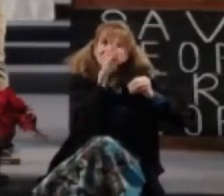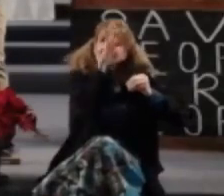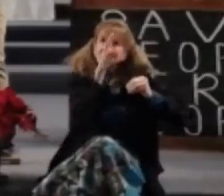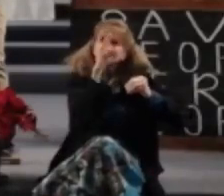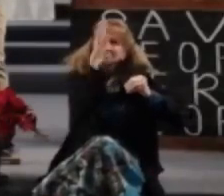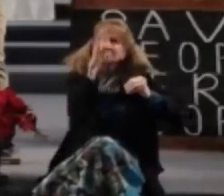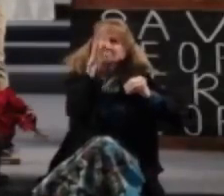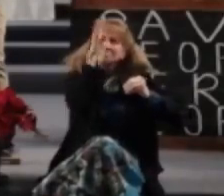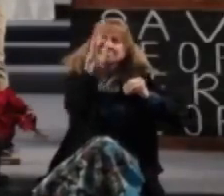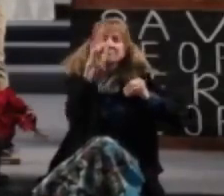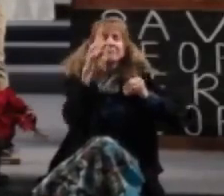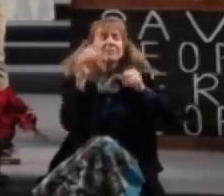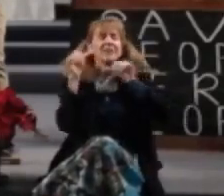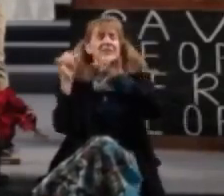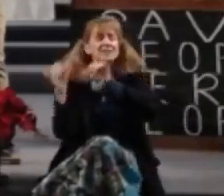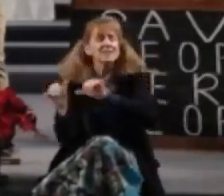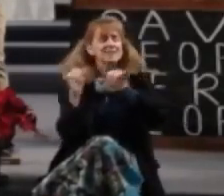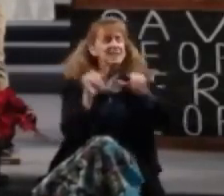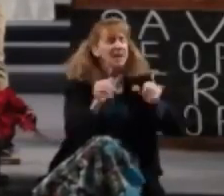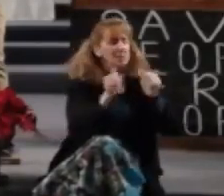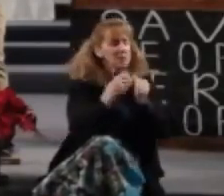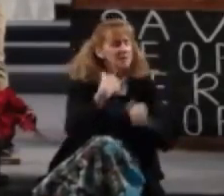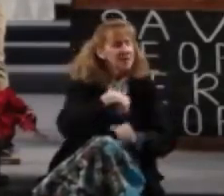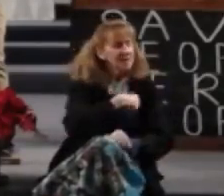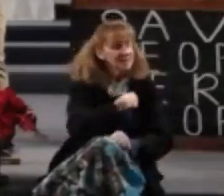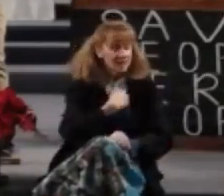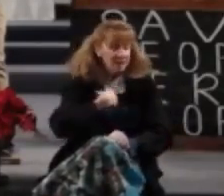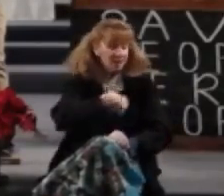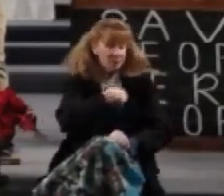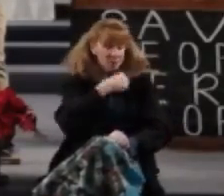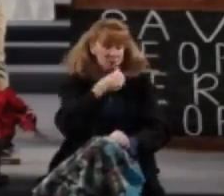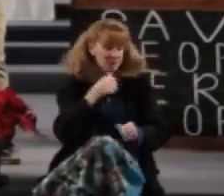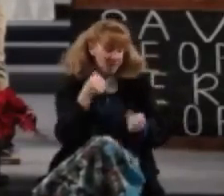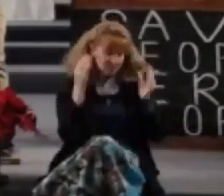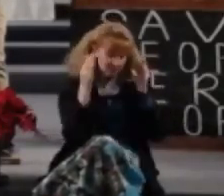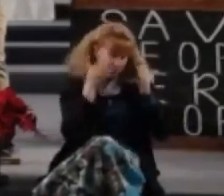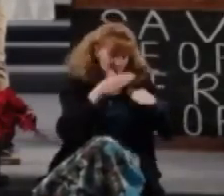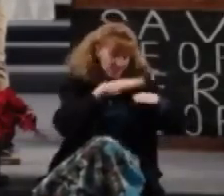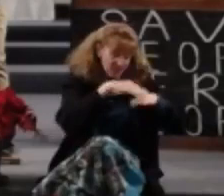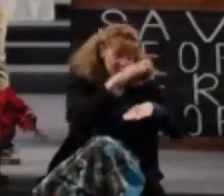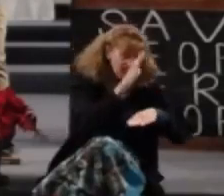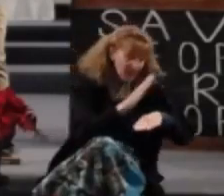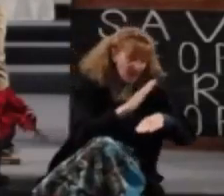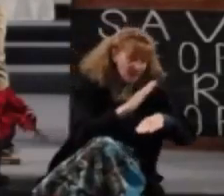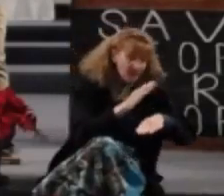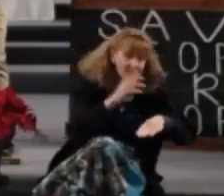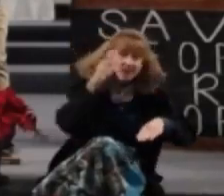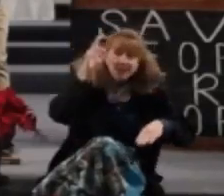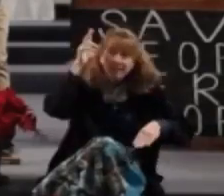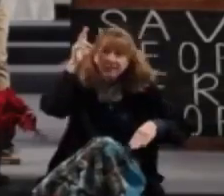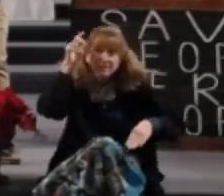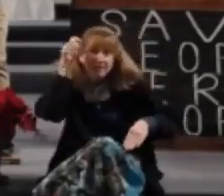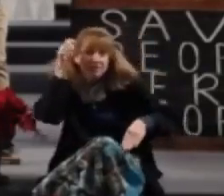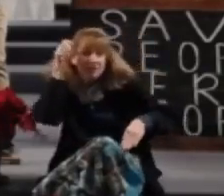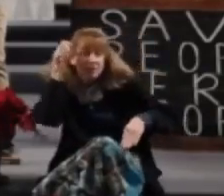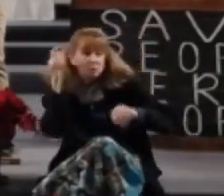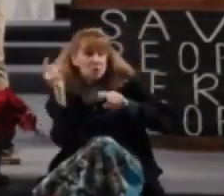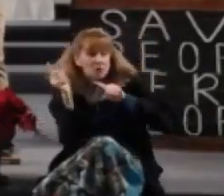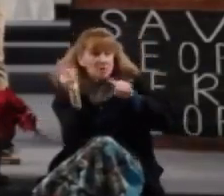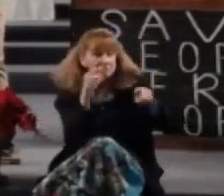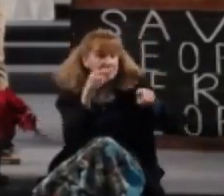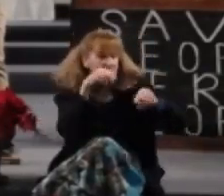the time. People in darkness, it seems reasonable that they use less electricity, that they might stub their